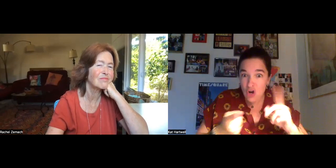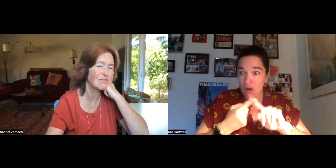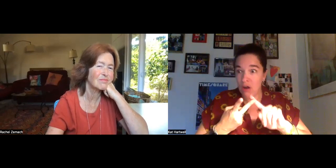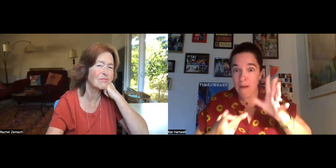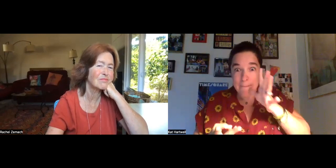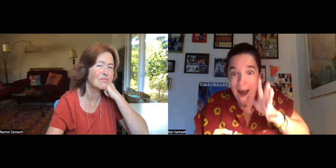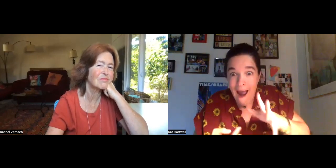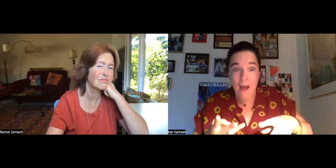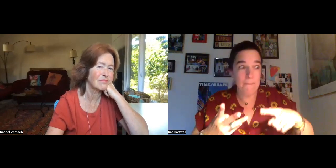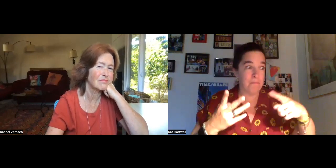teacher, mom.